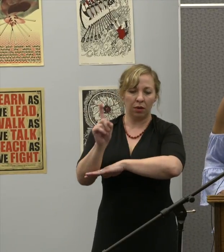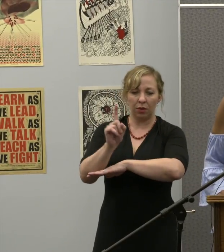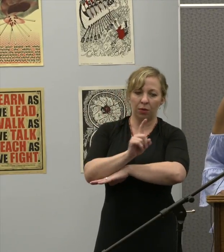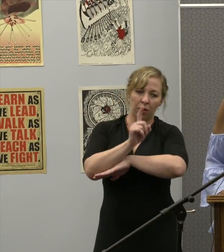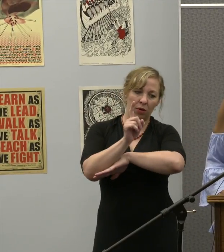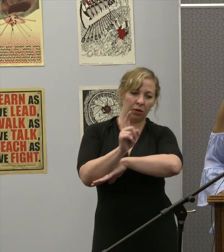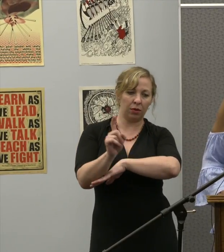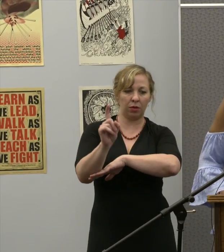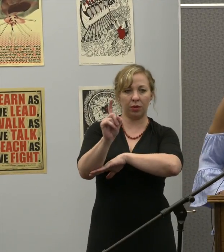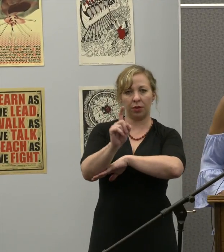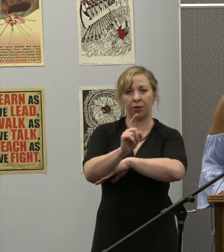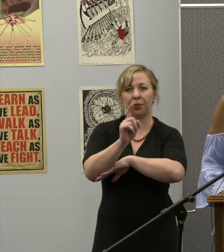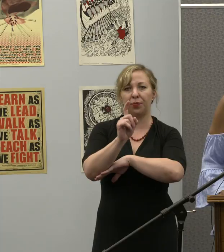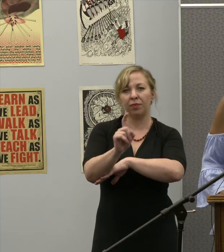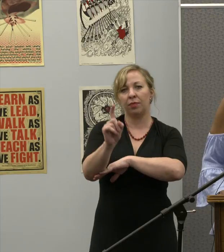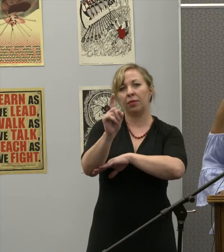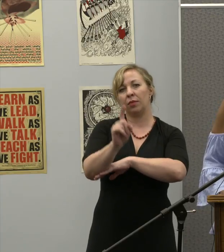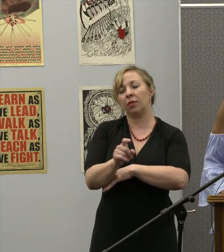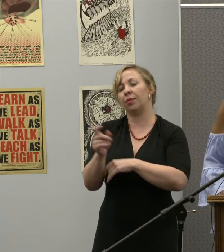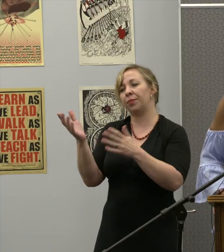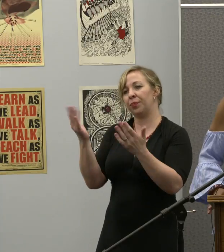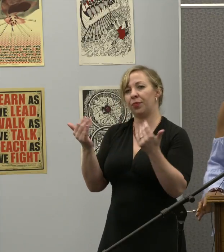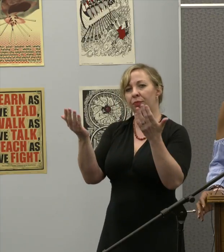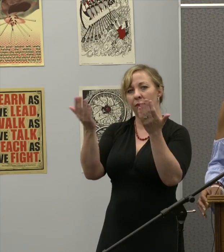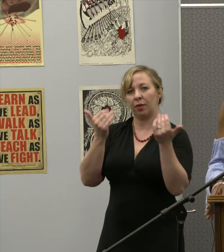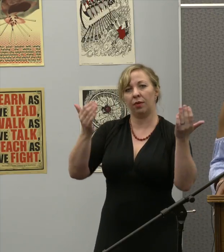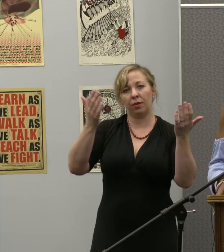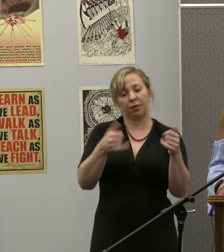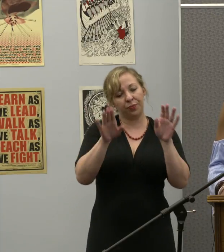wade in the water, children,